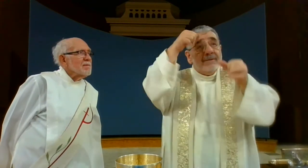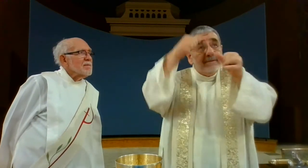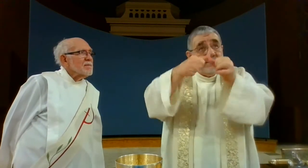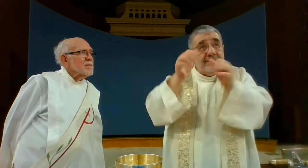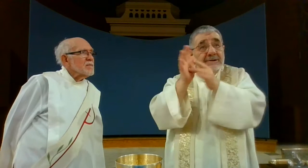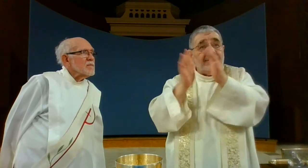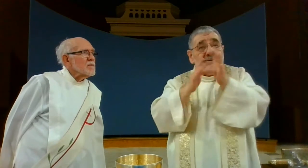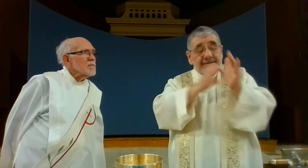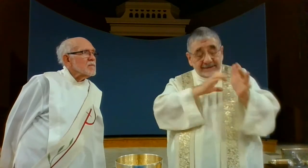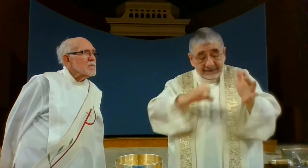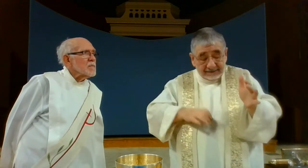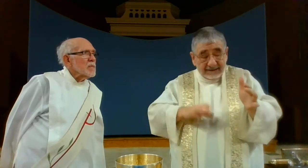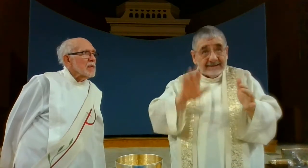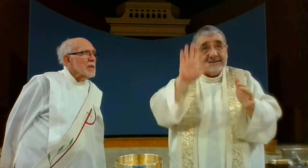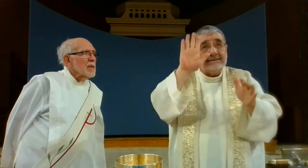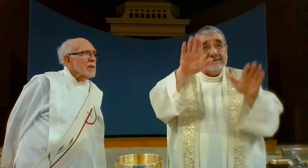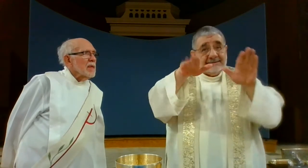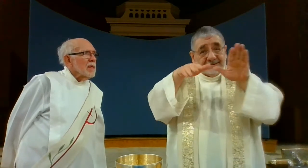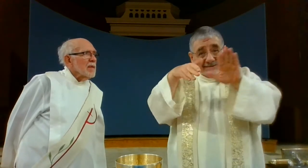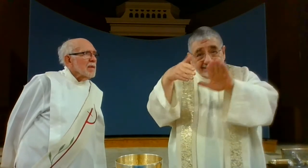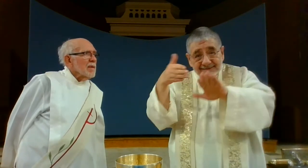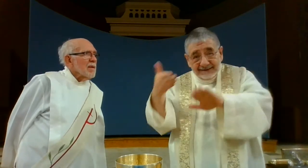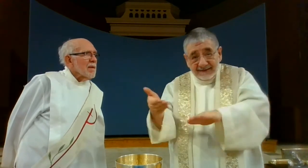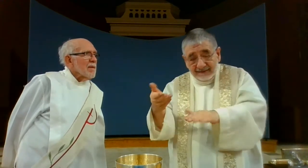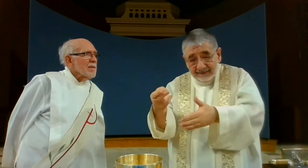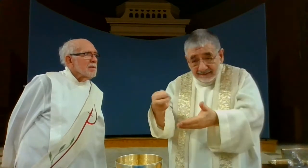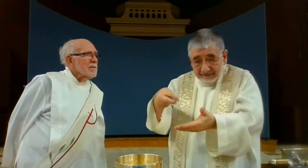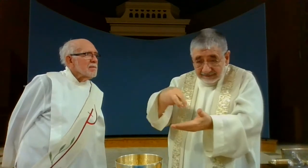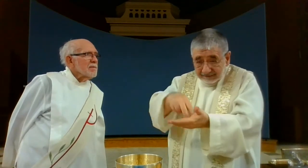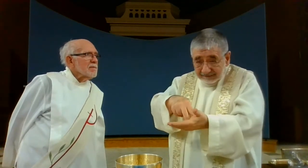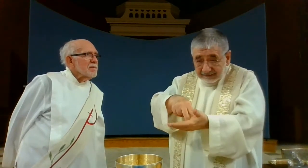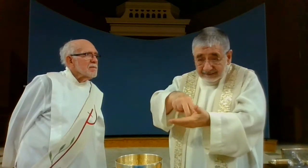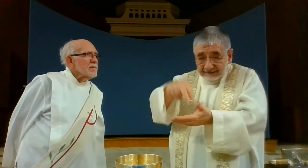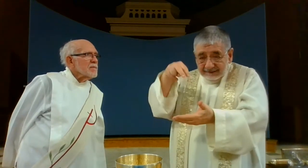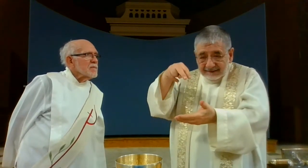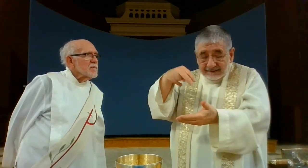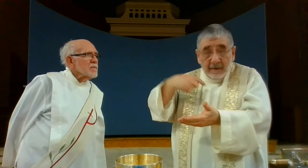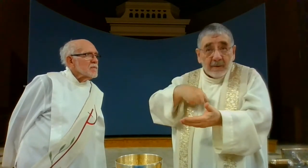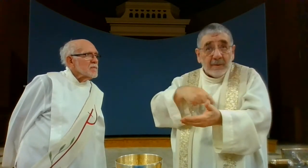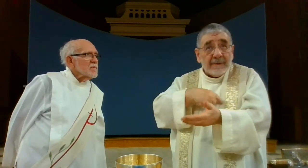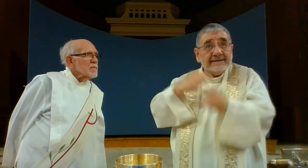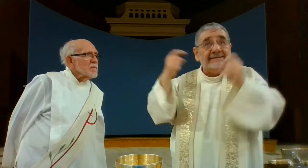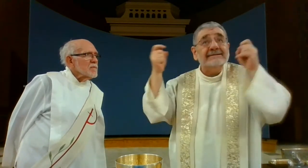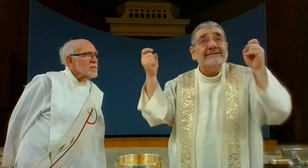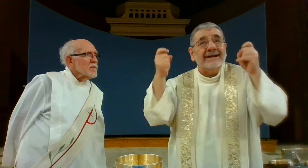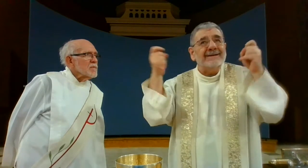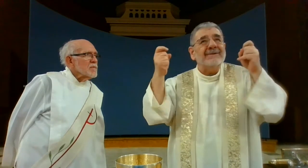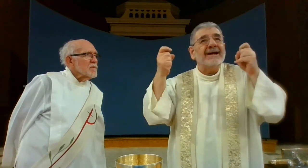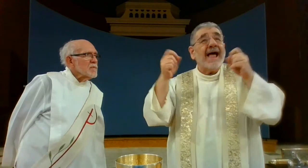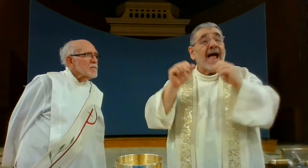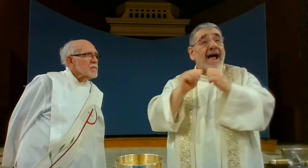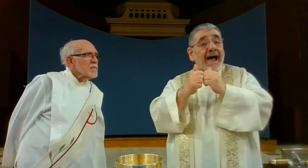Therefore, as we celebrate the memorial of his death and resurrection, we offer you,